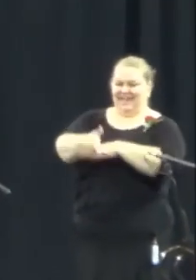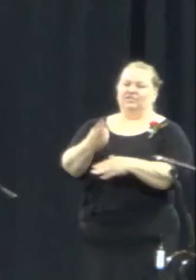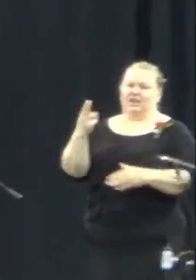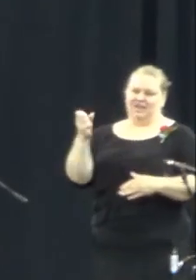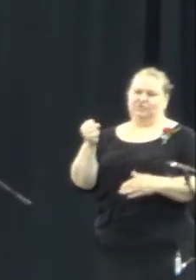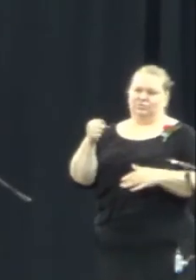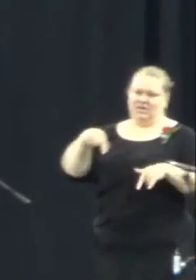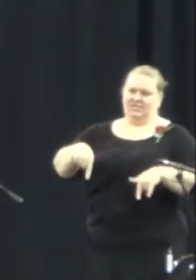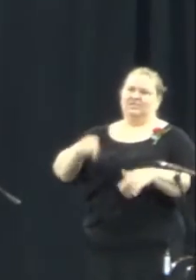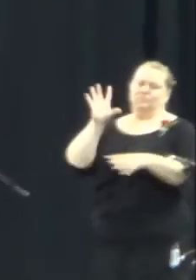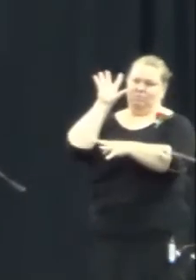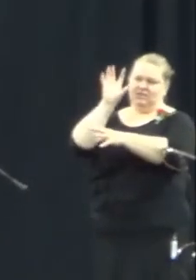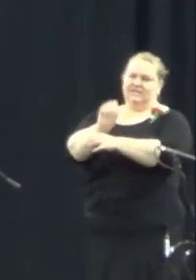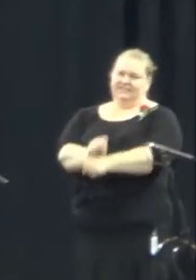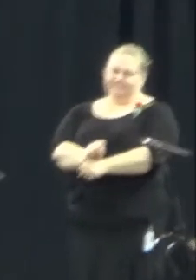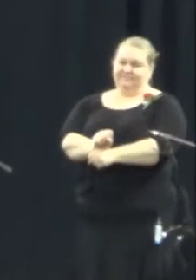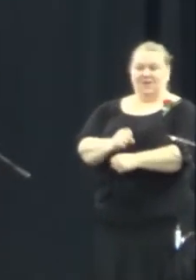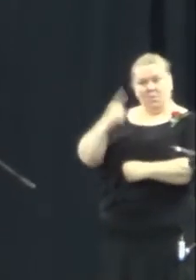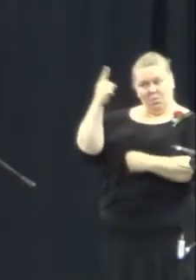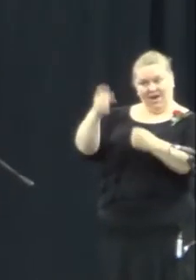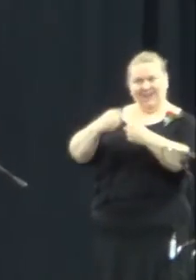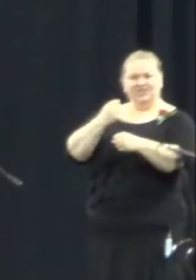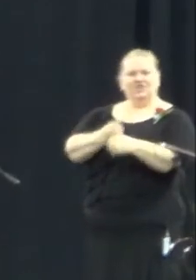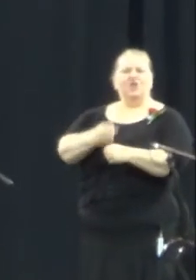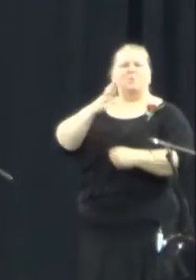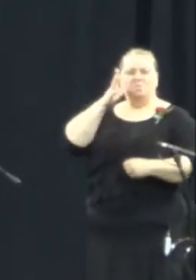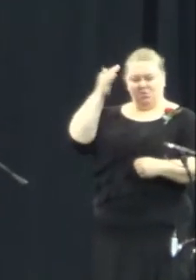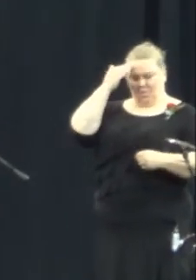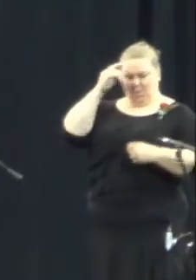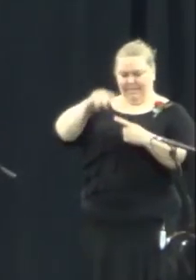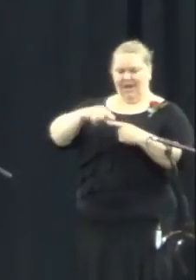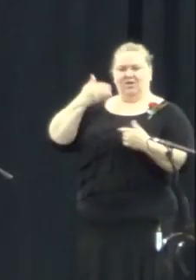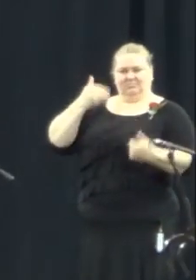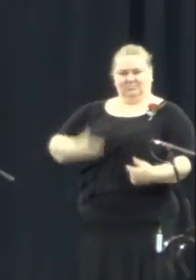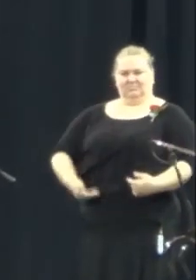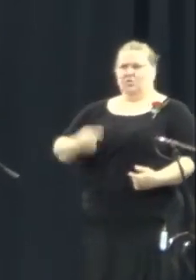eventually. In 1 year, we will know more about ourselves.